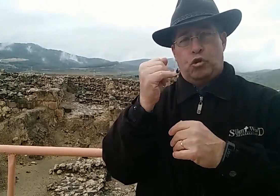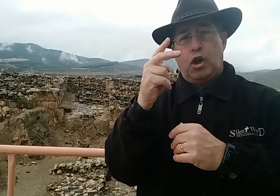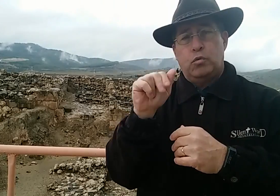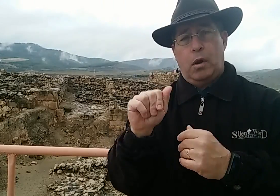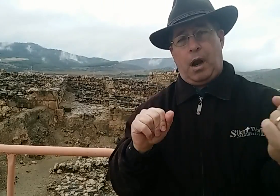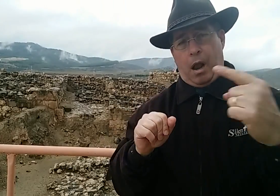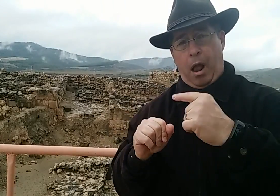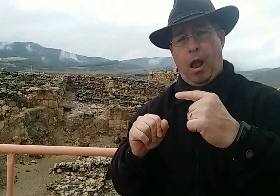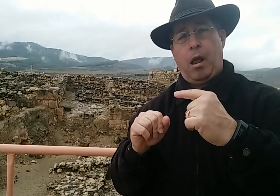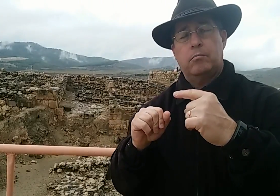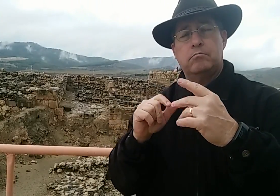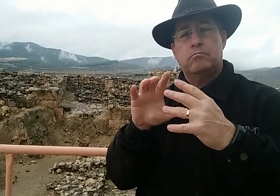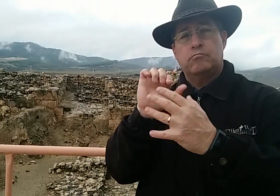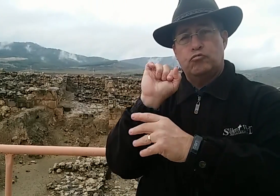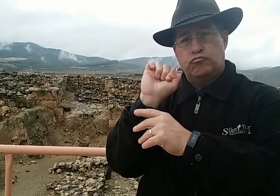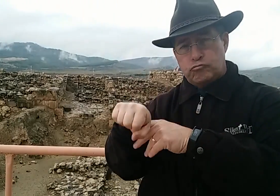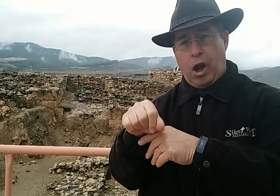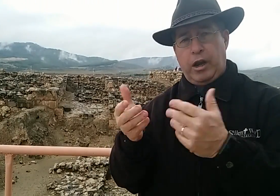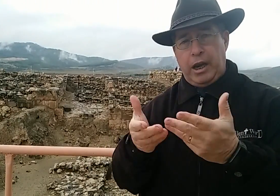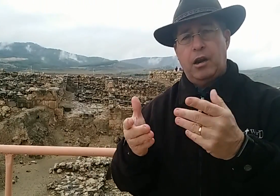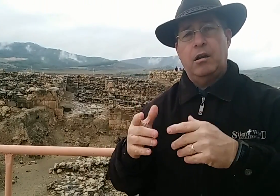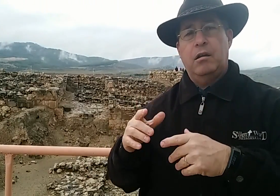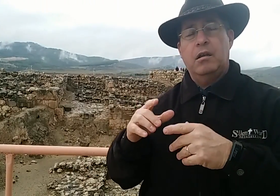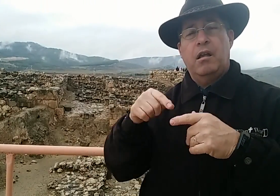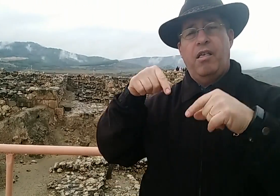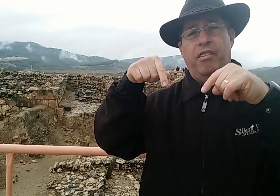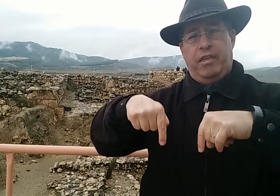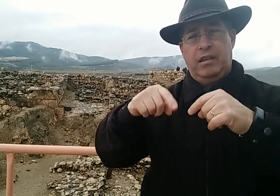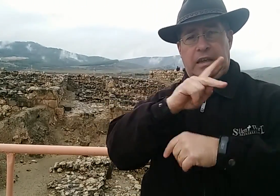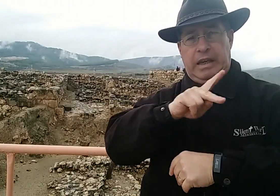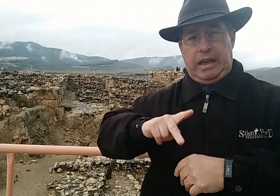lived. When Joshua came to conquer the city here,